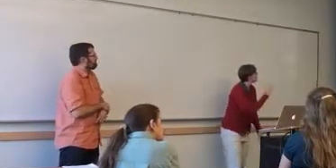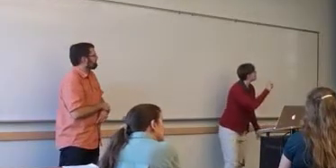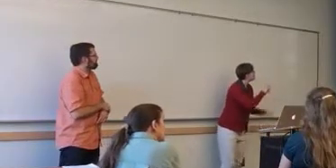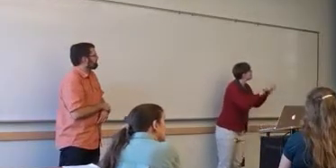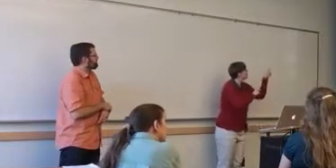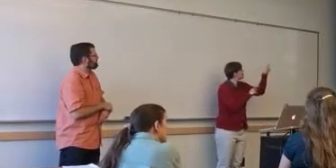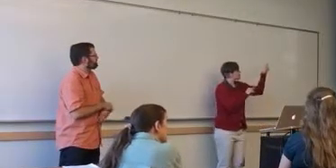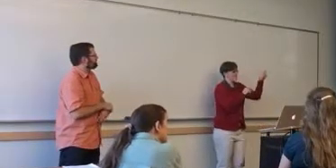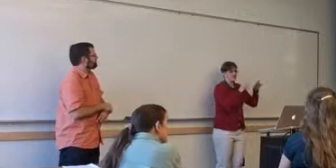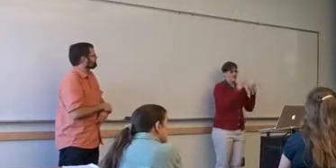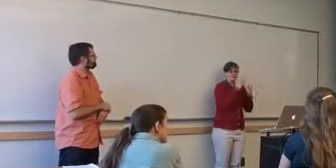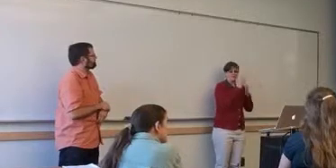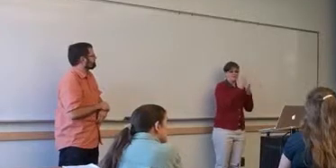readily.